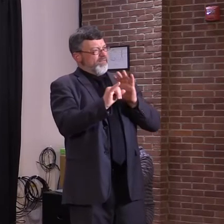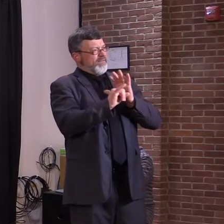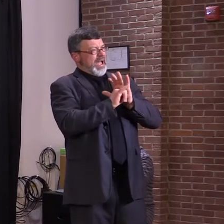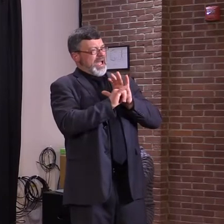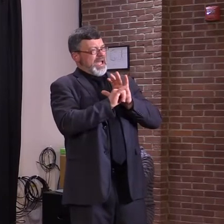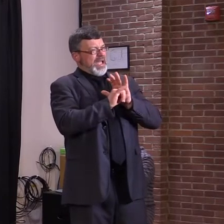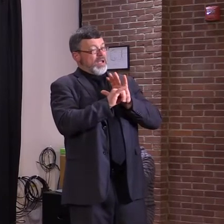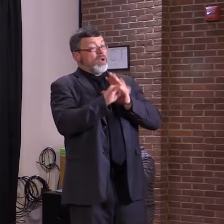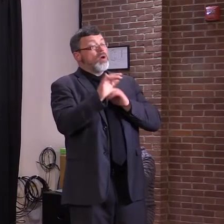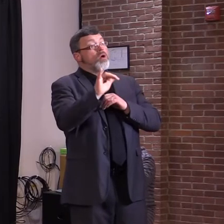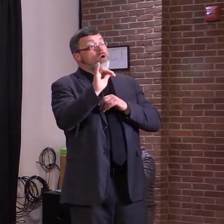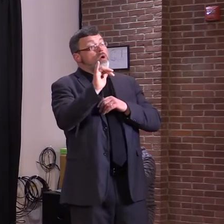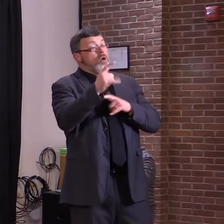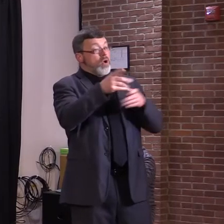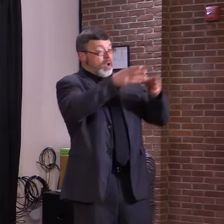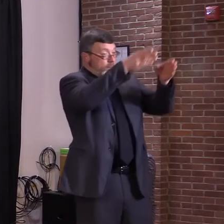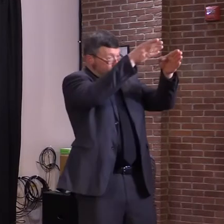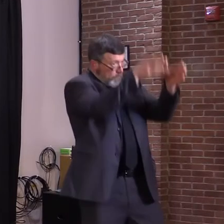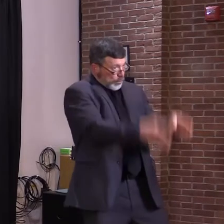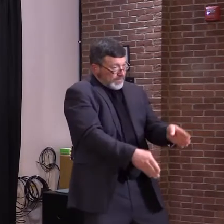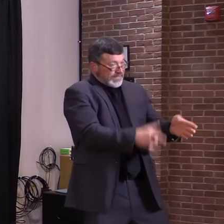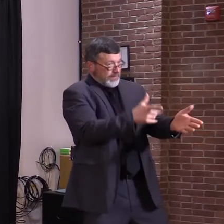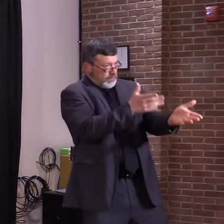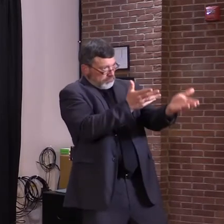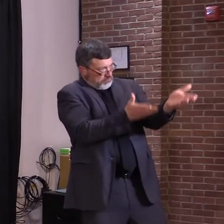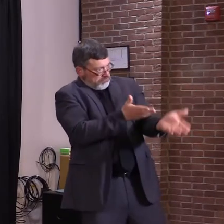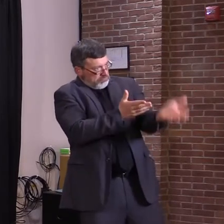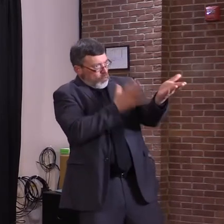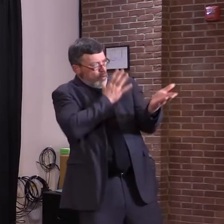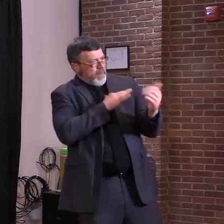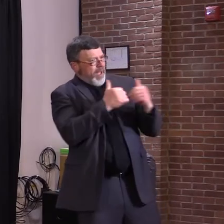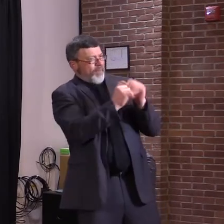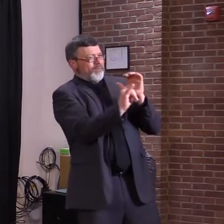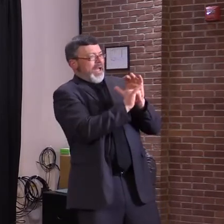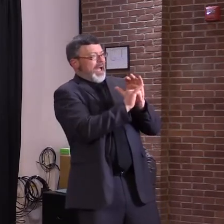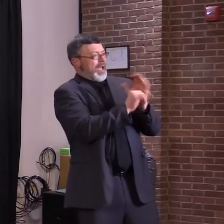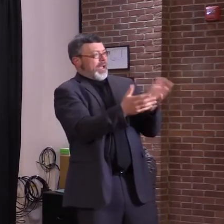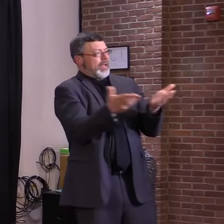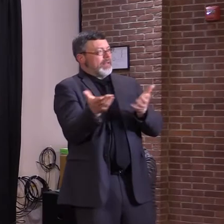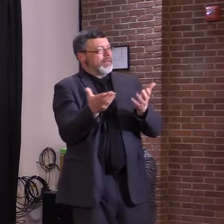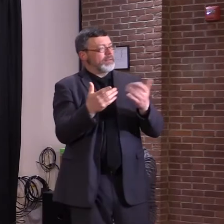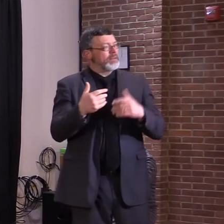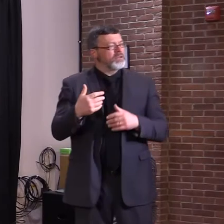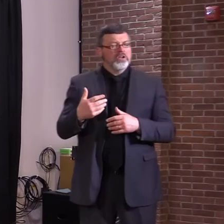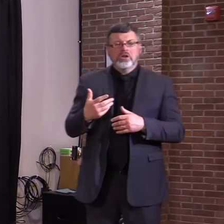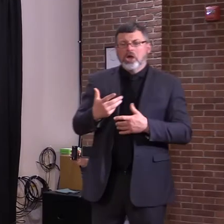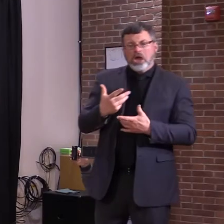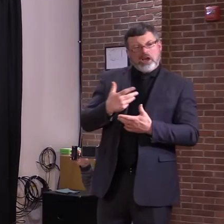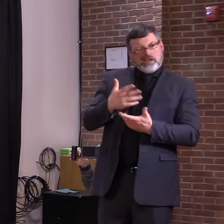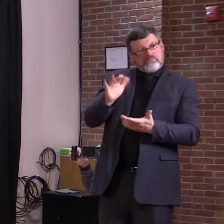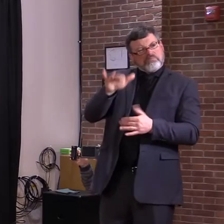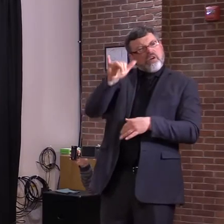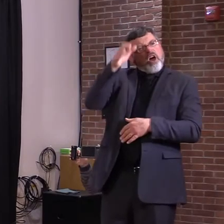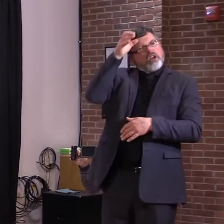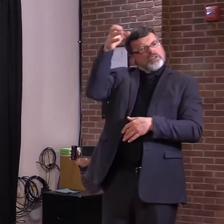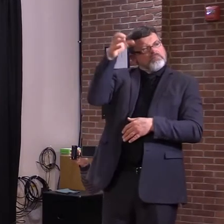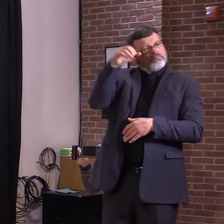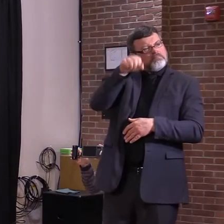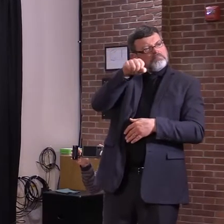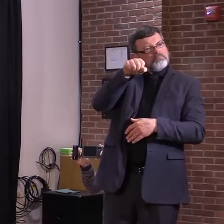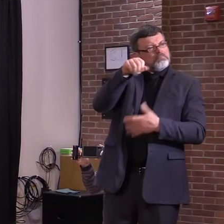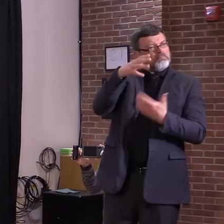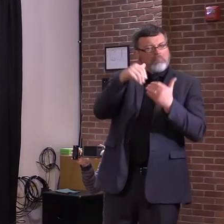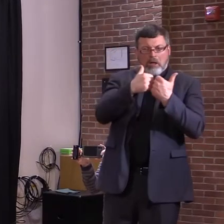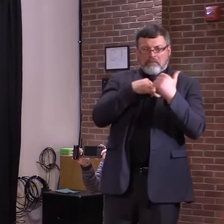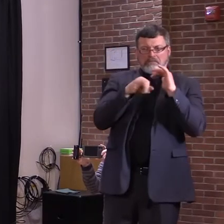you're referring to? Well, I guess that's kind of what I'm getting at. I know that our Supreme Court justice nominee was